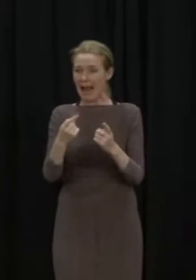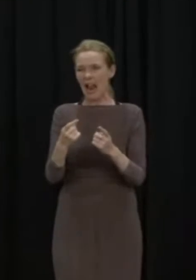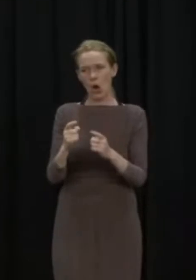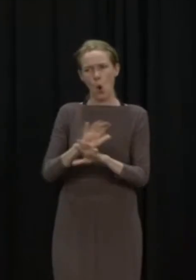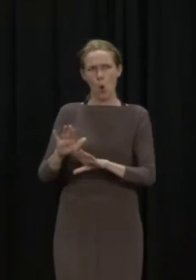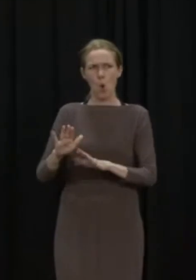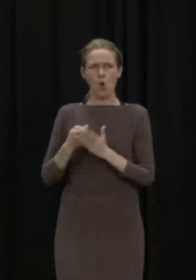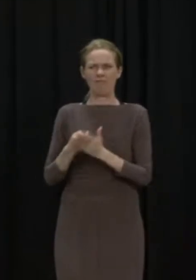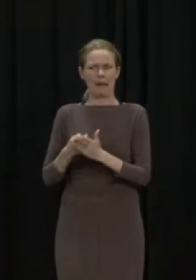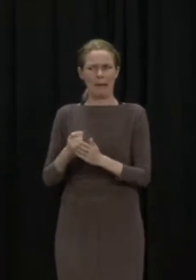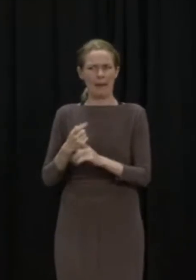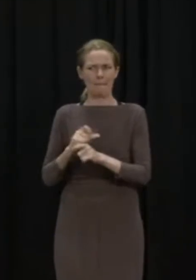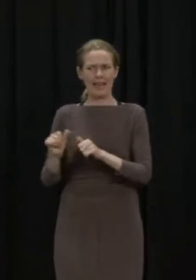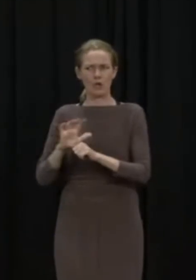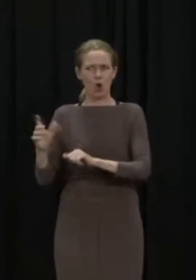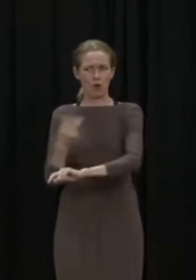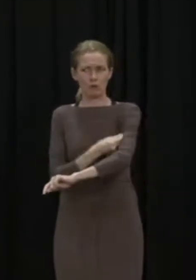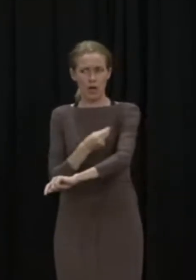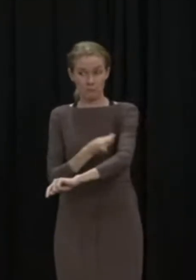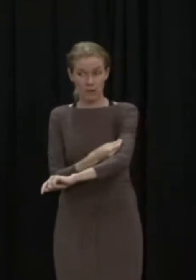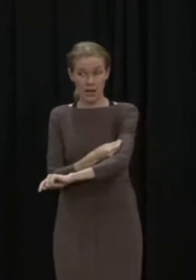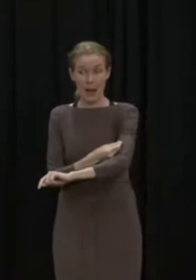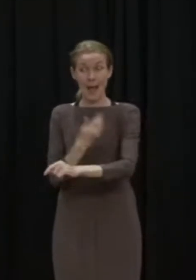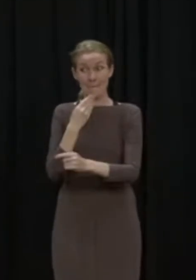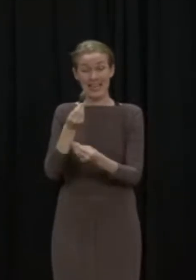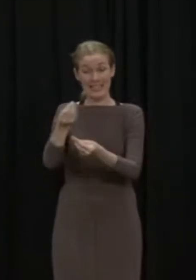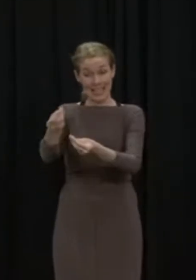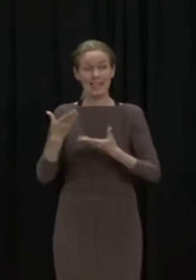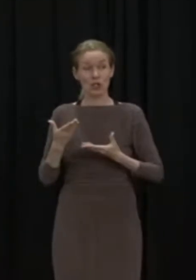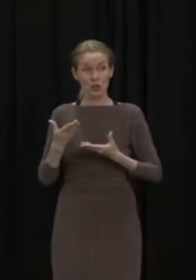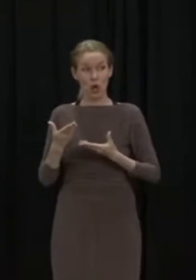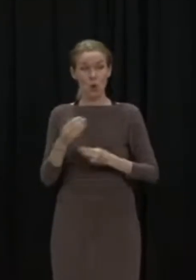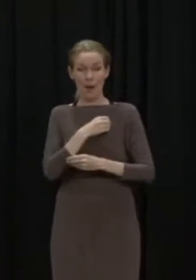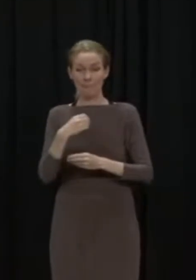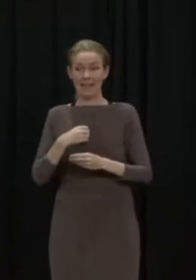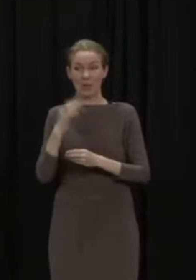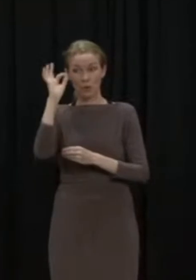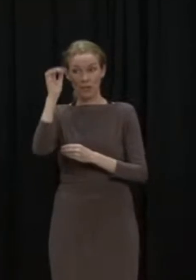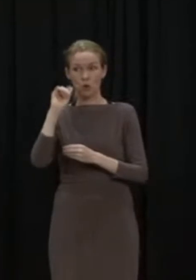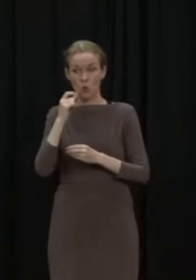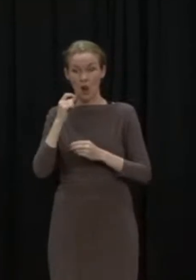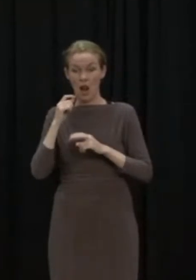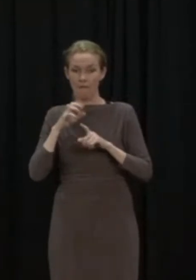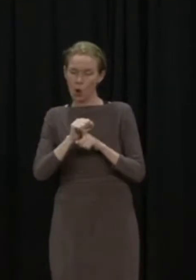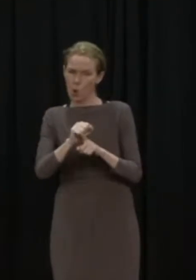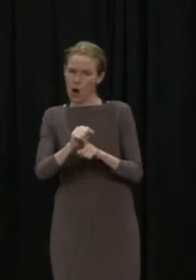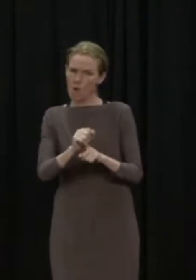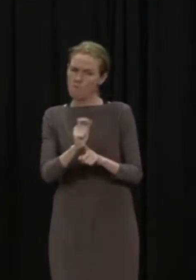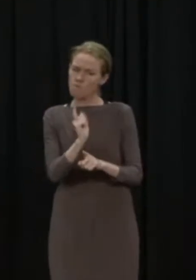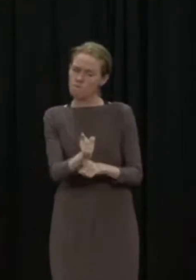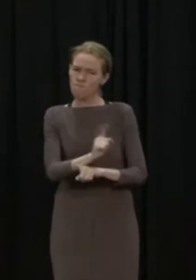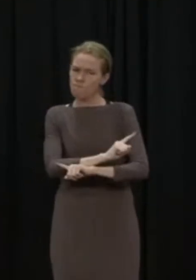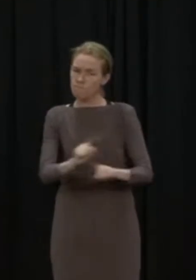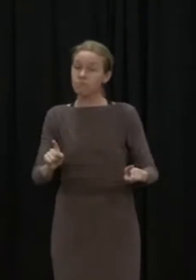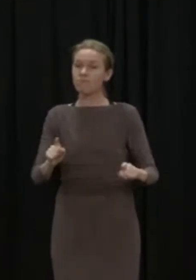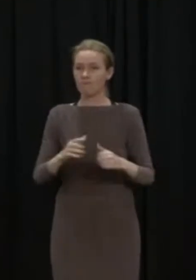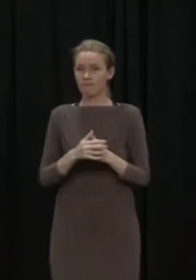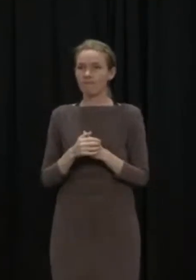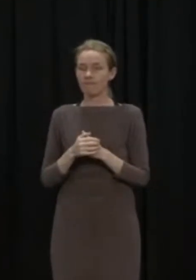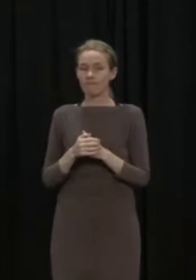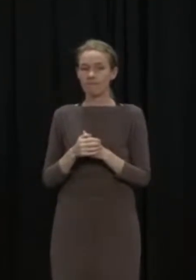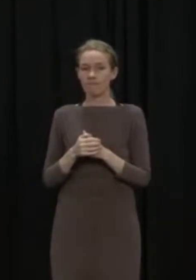their processes after that, but they certainly do want to be advised of doctors in that situation. When